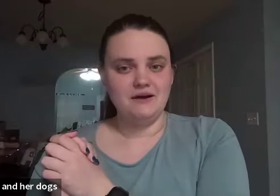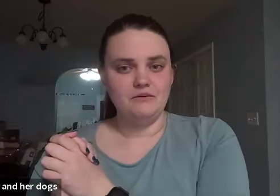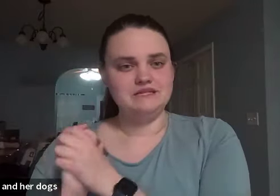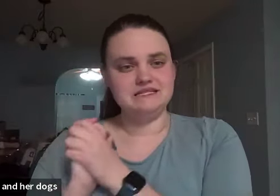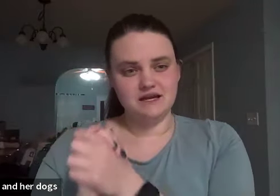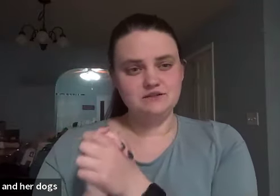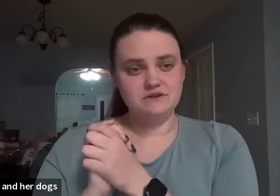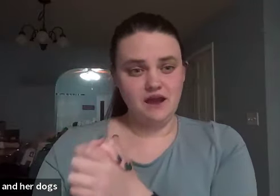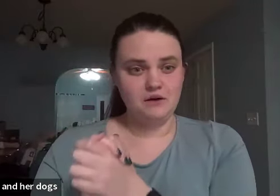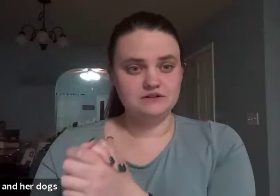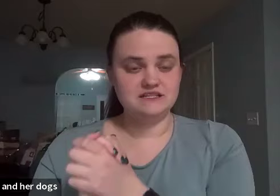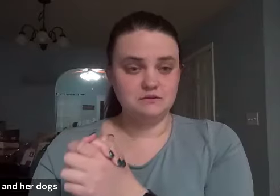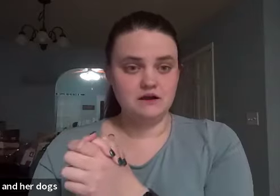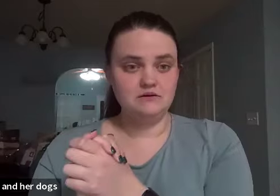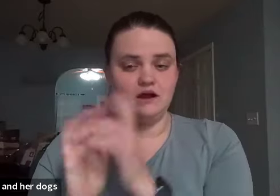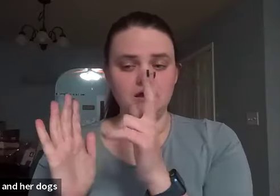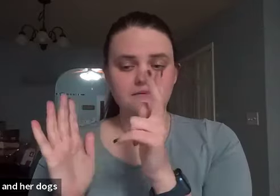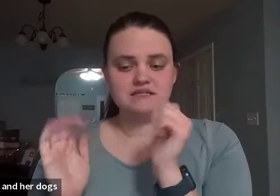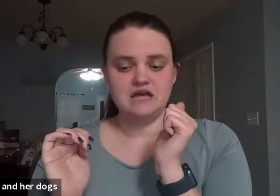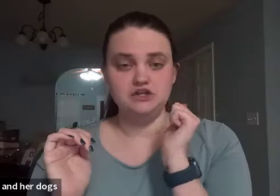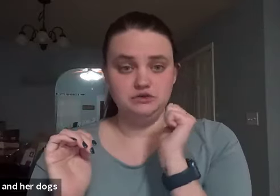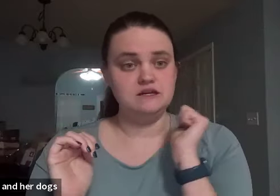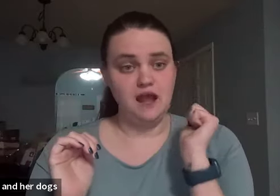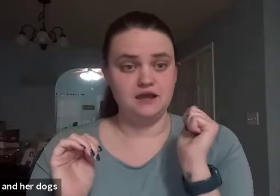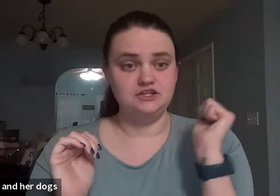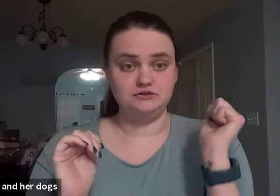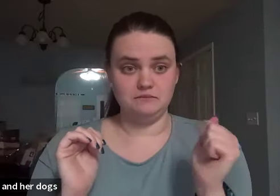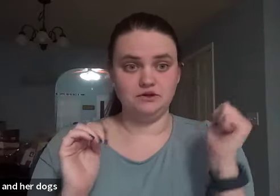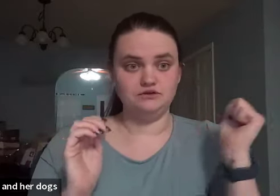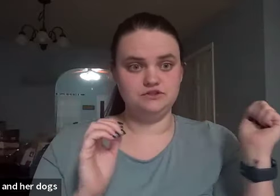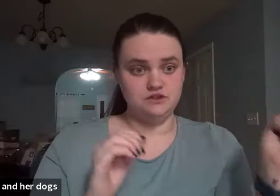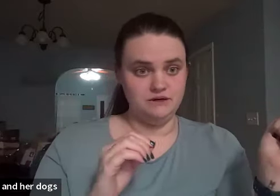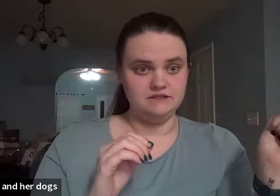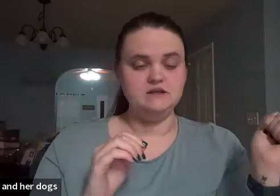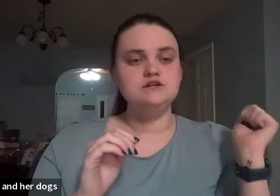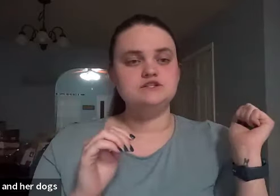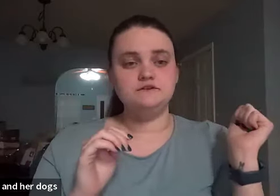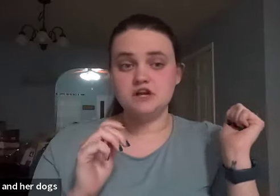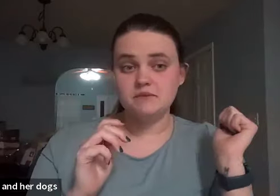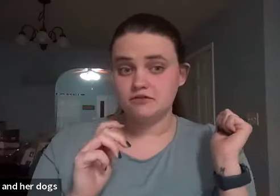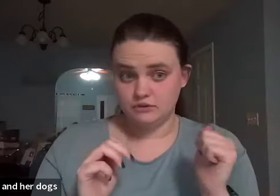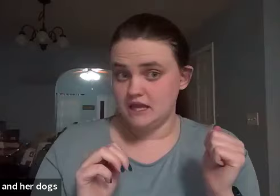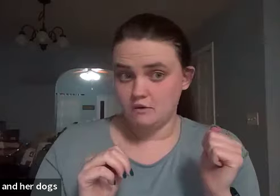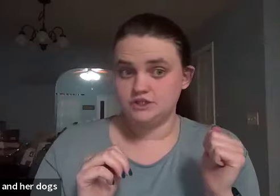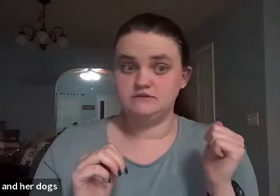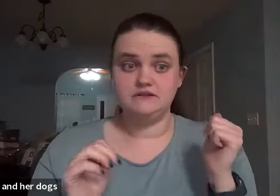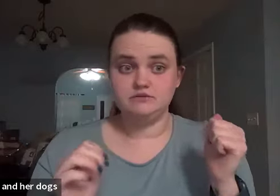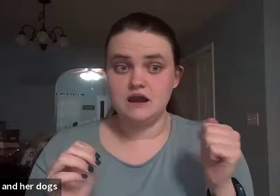Now, what's nice with the hours as well is that you can add your number to it. So if you're talking about 3 hours, you have like 3